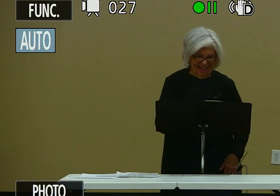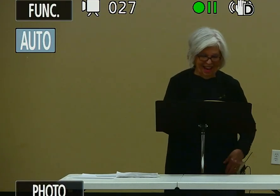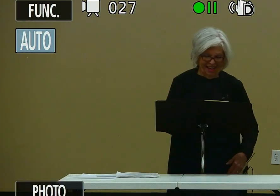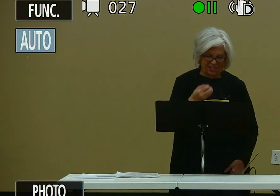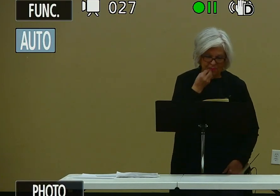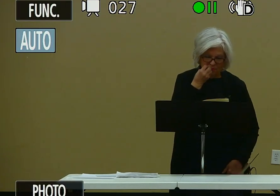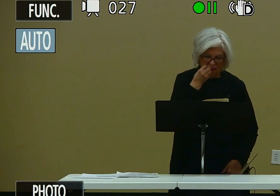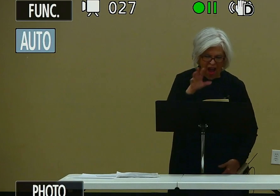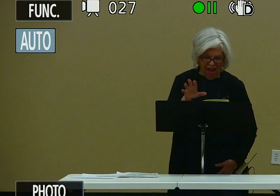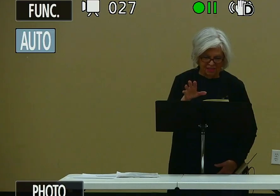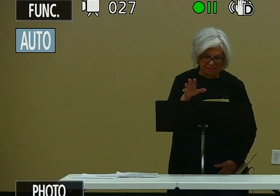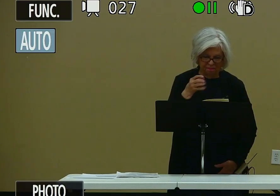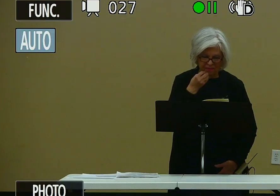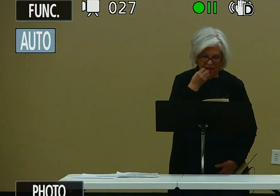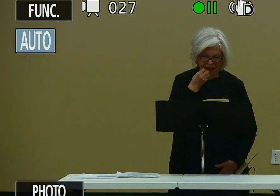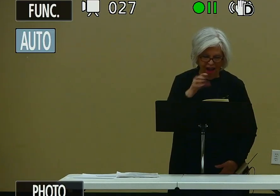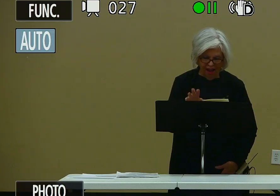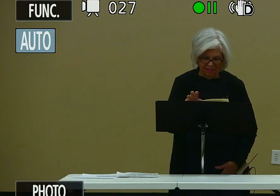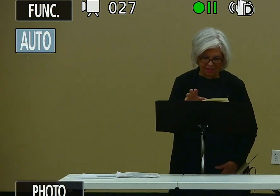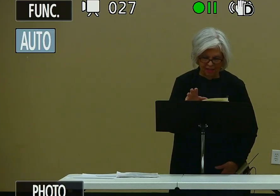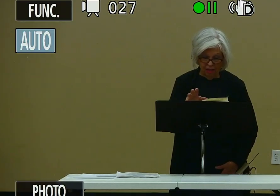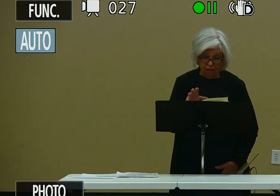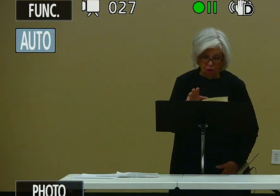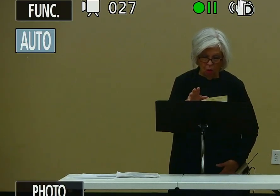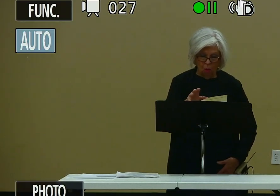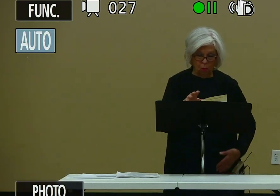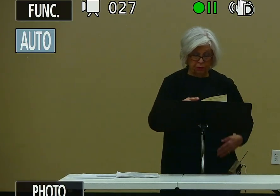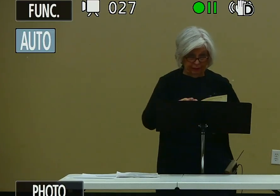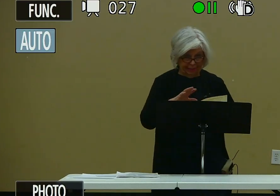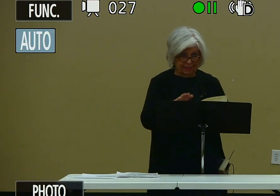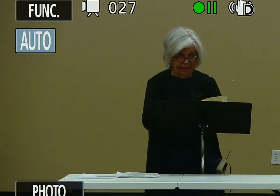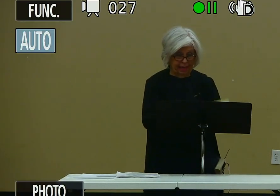hot, hot, hot. Cold, like today.